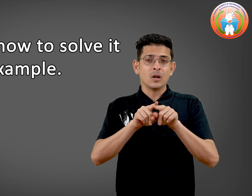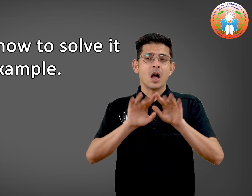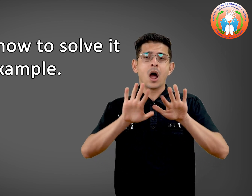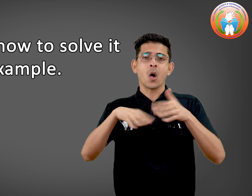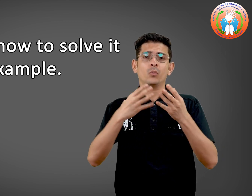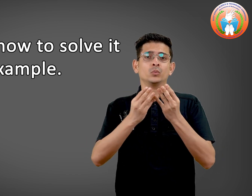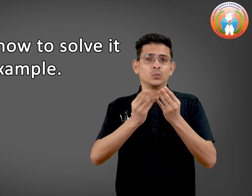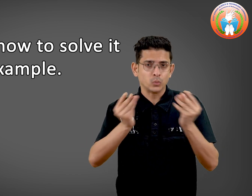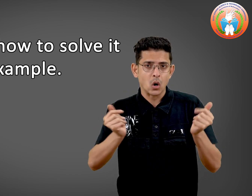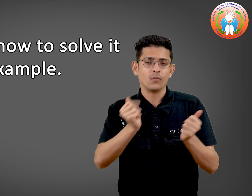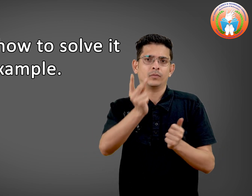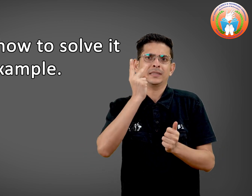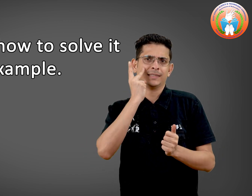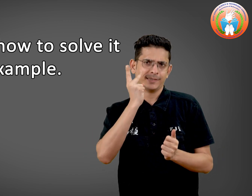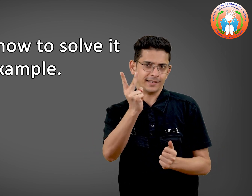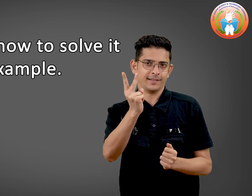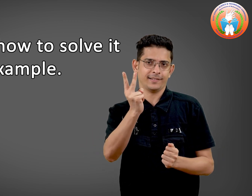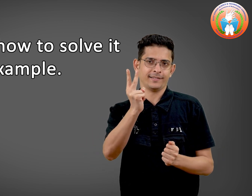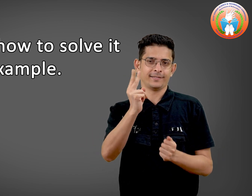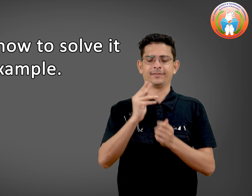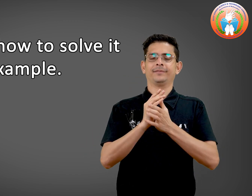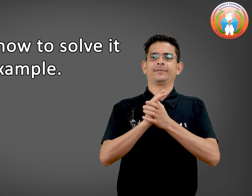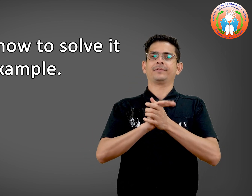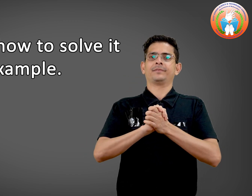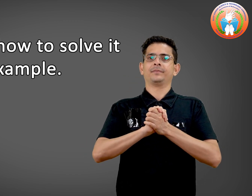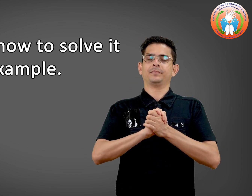Let's see how to solve it with an example.